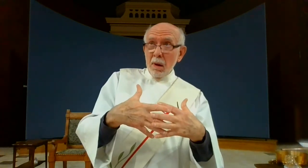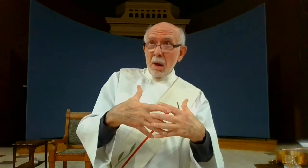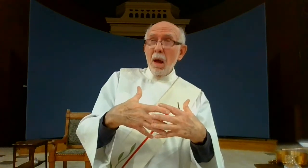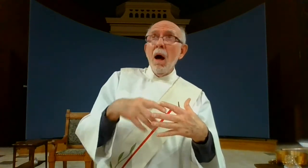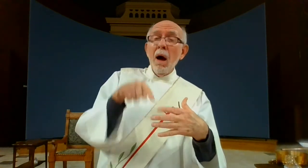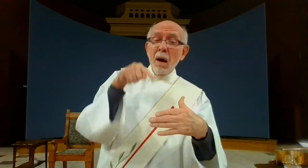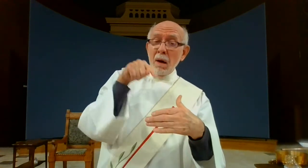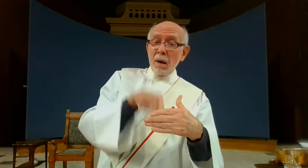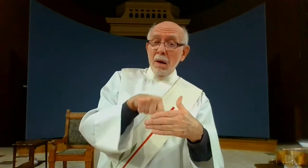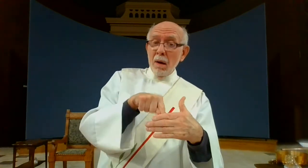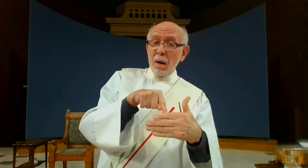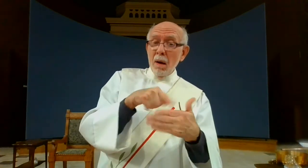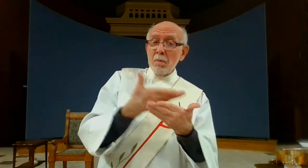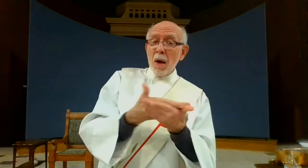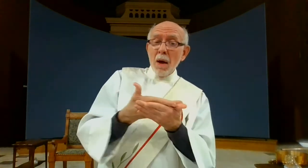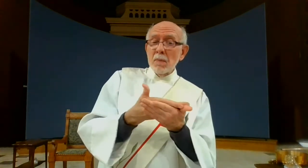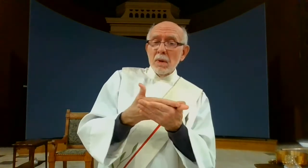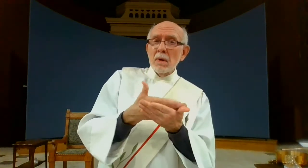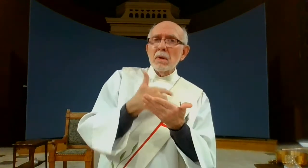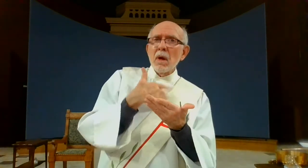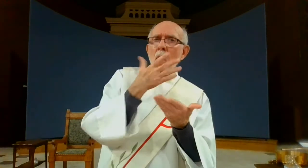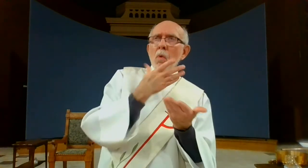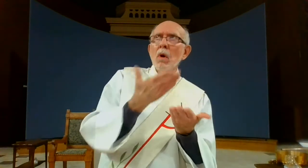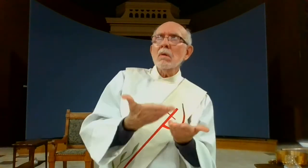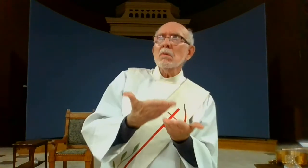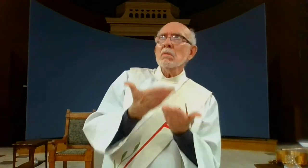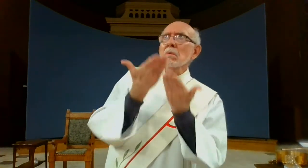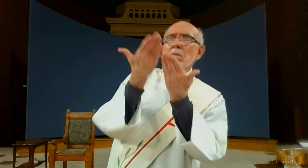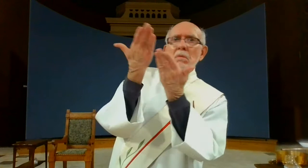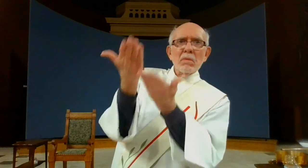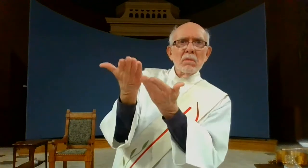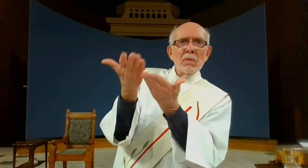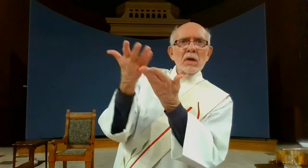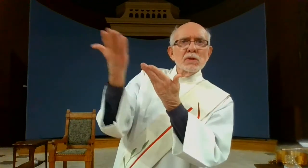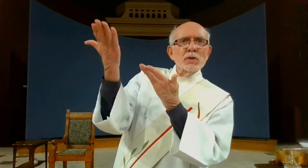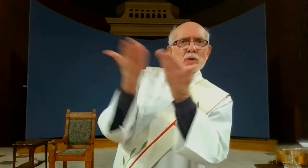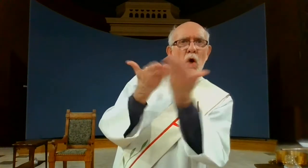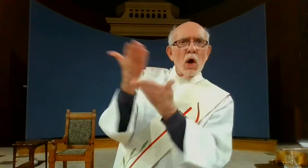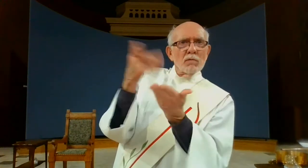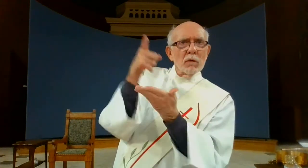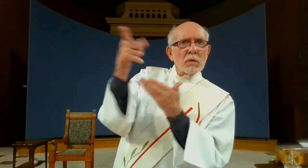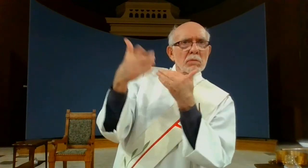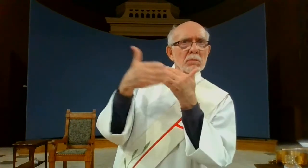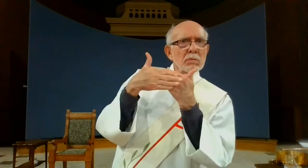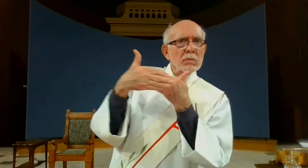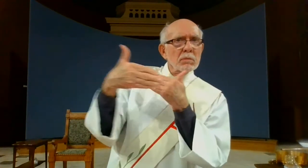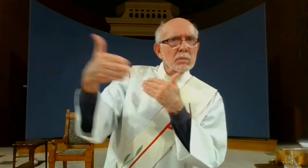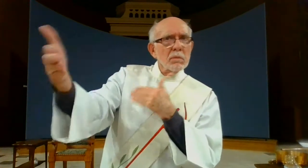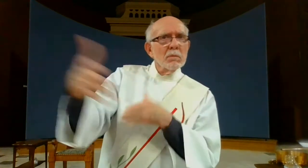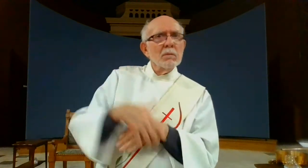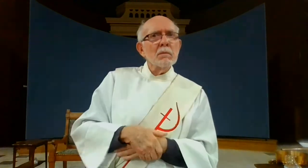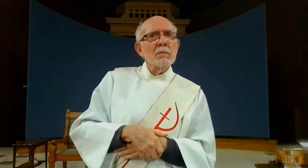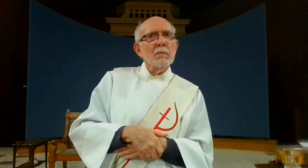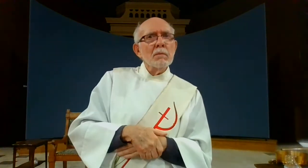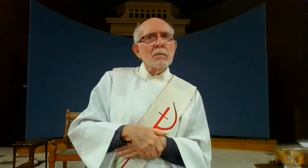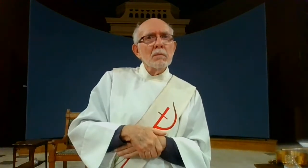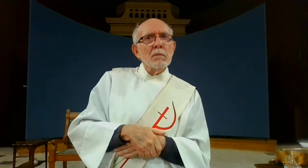should she become pregnant, she would offer up her baby to him in service for all of his